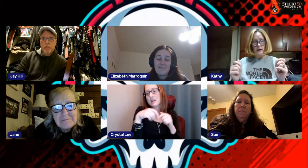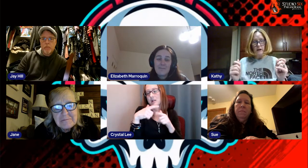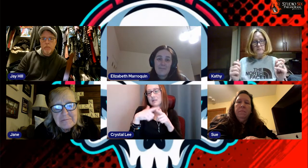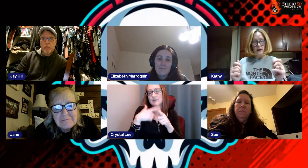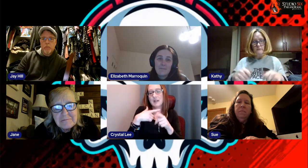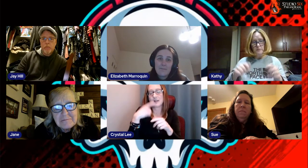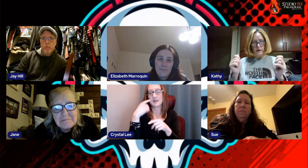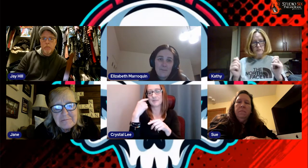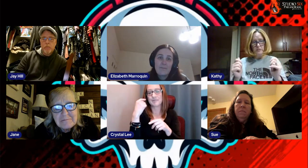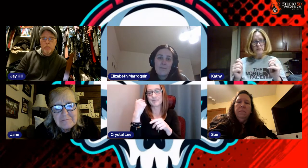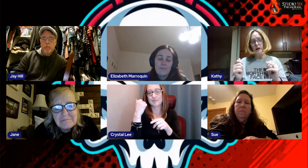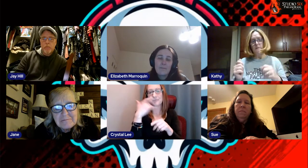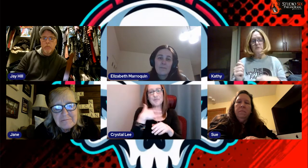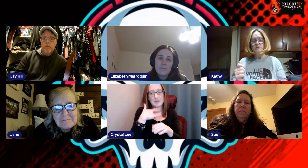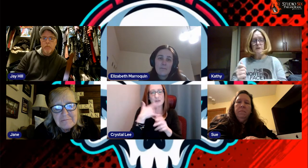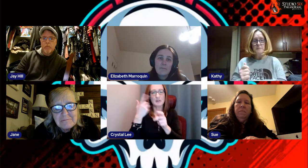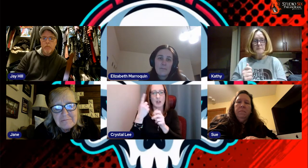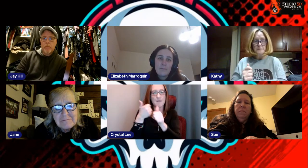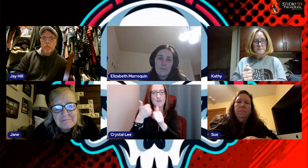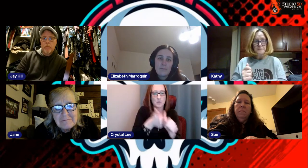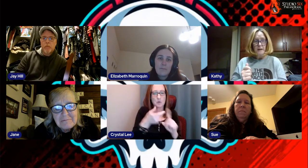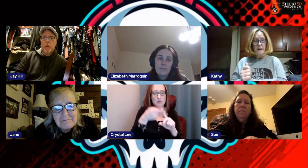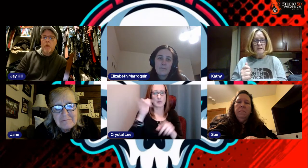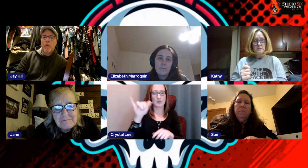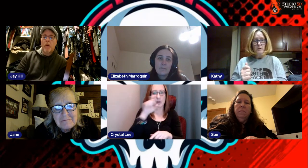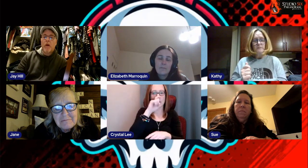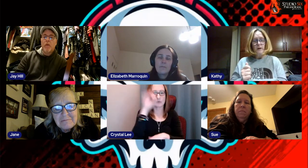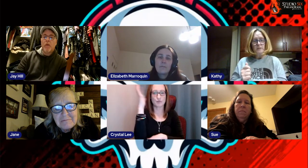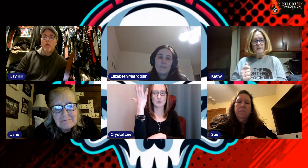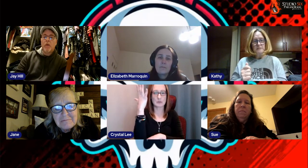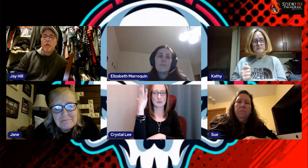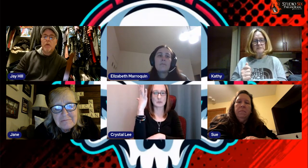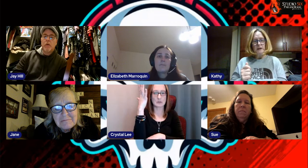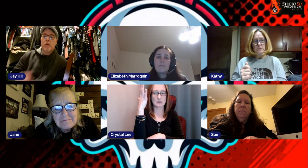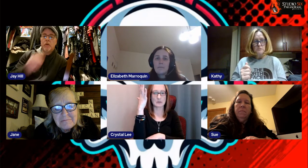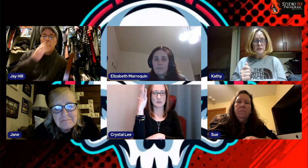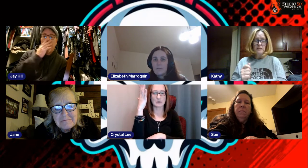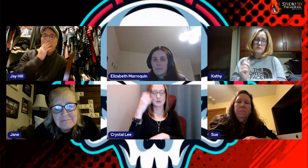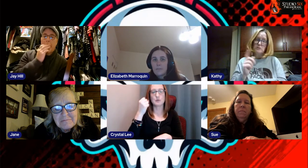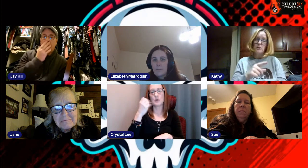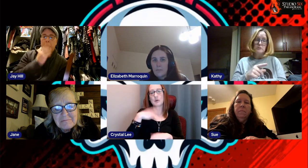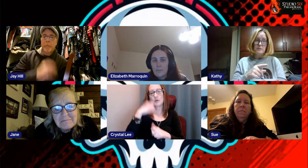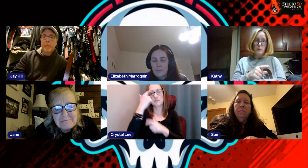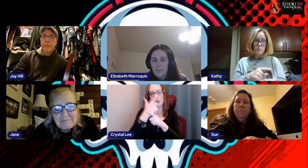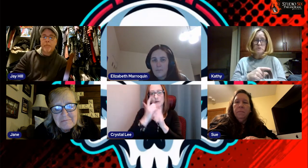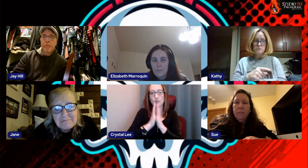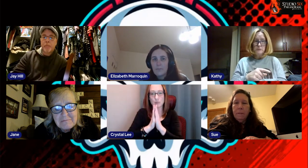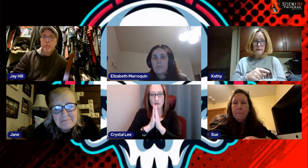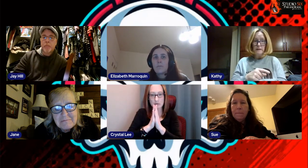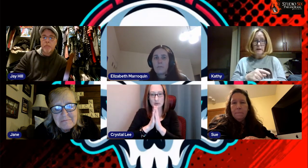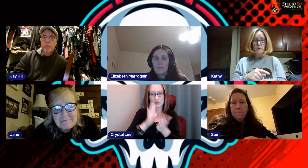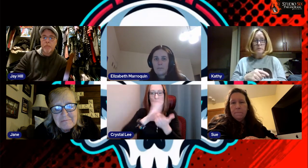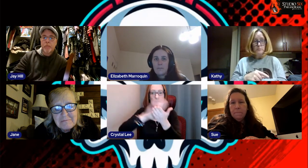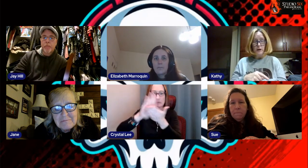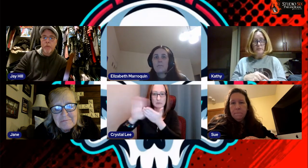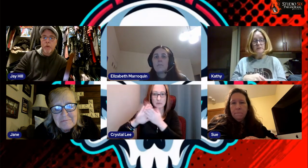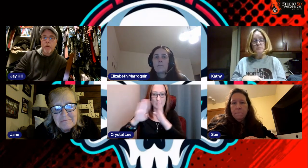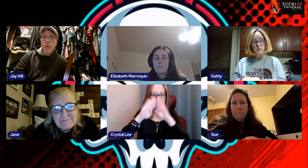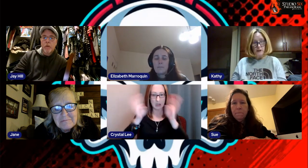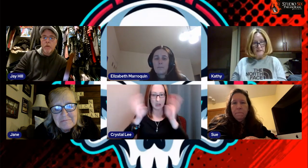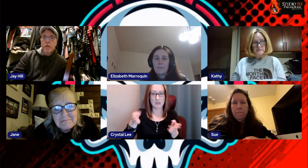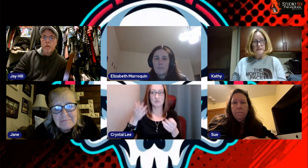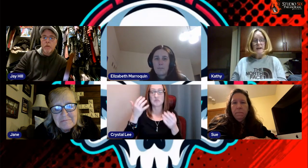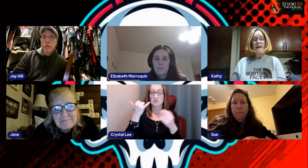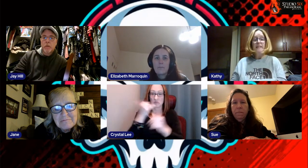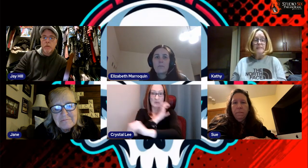able to get on up underneath the covers. Wow, so I follow wow. that since that tree. So she goes to that witch tree with the brother